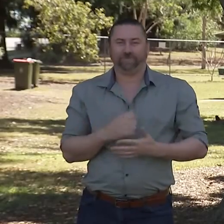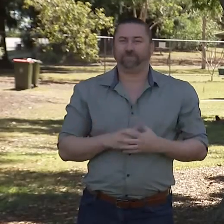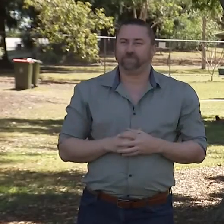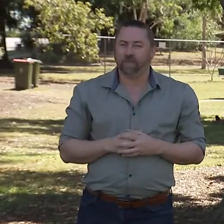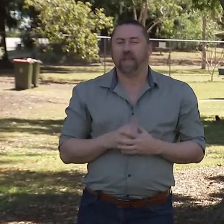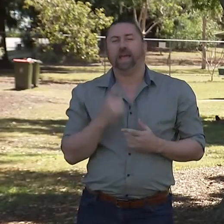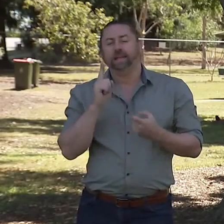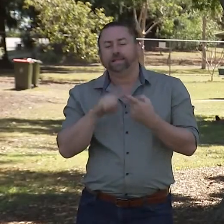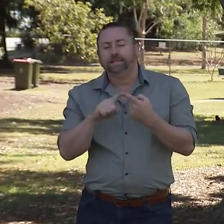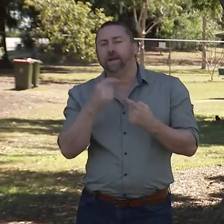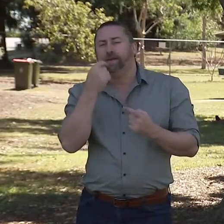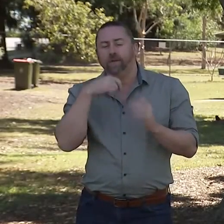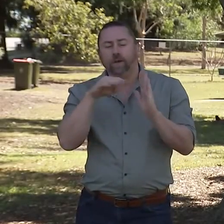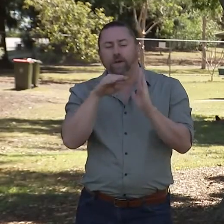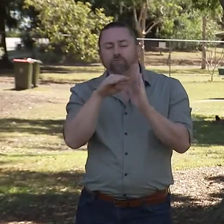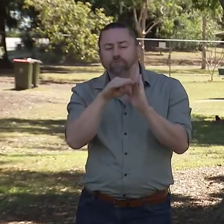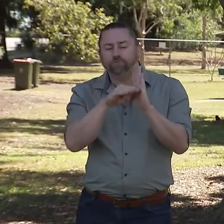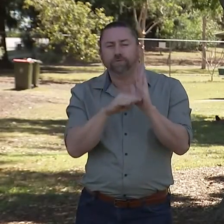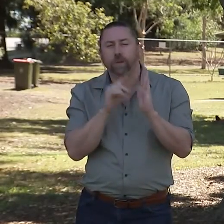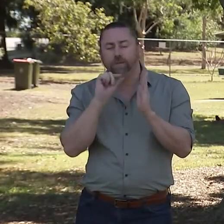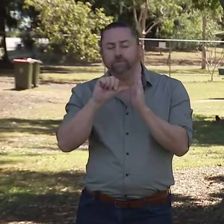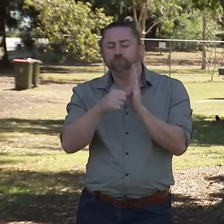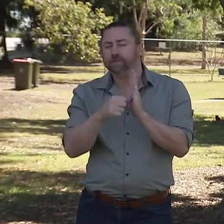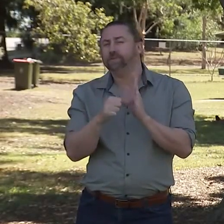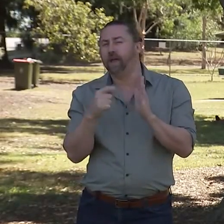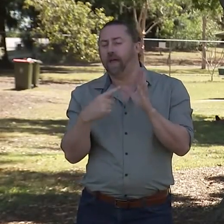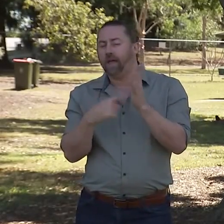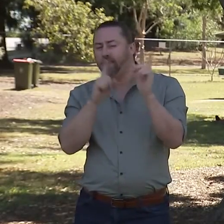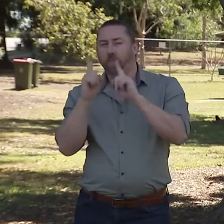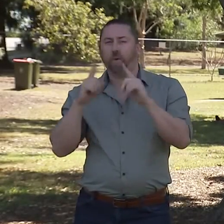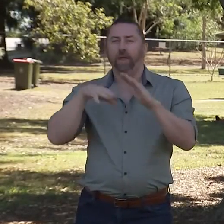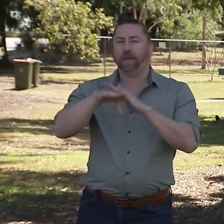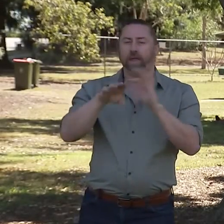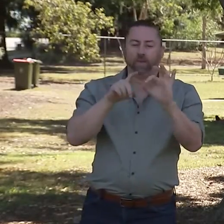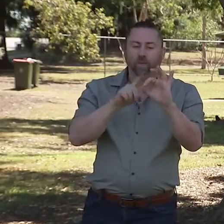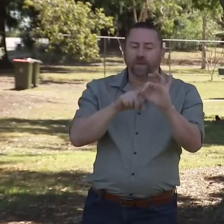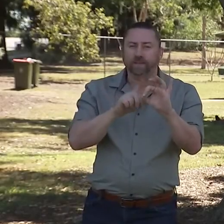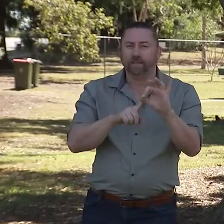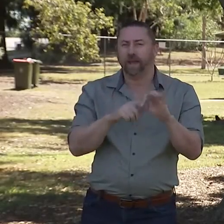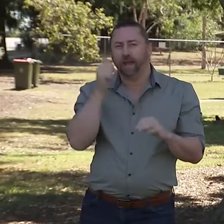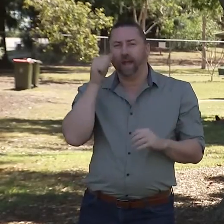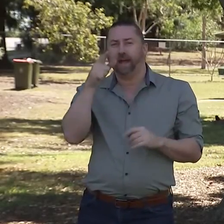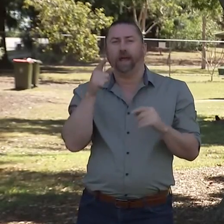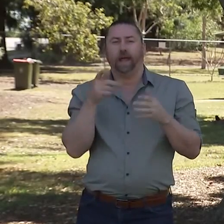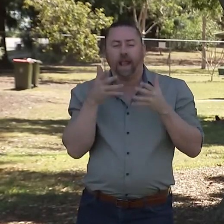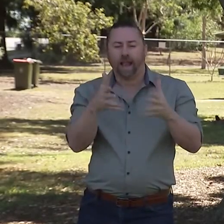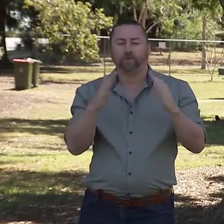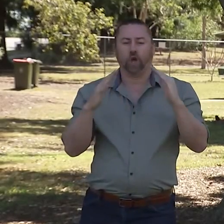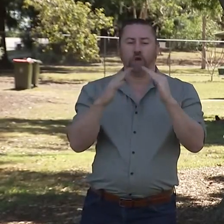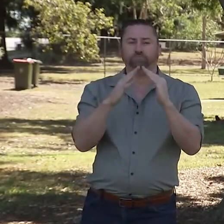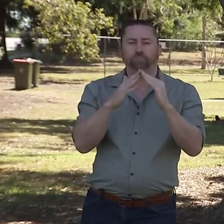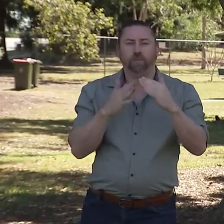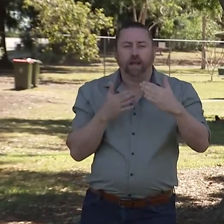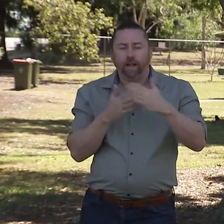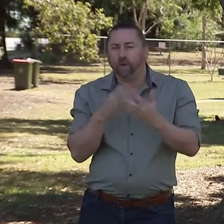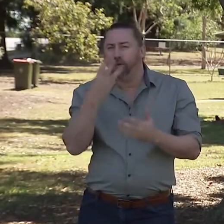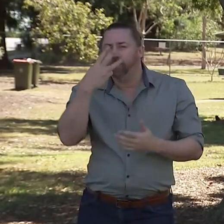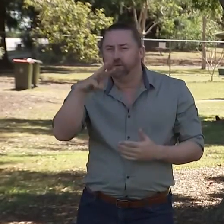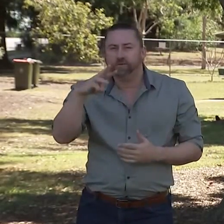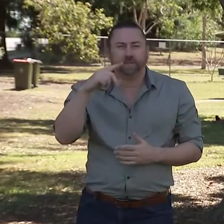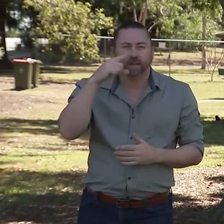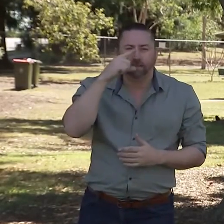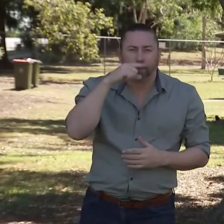few restrictions that are in place across Queensland about limits to your homes, and of course